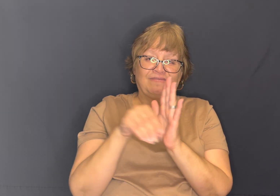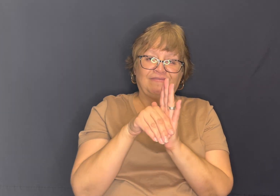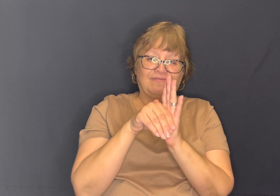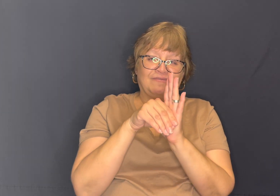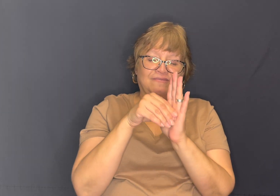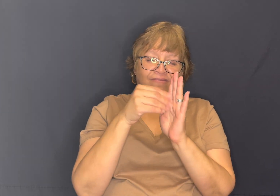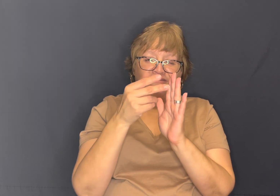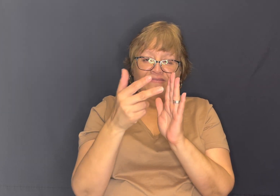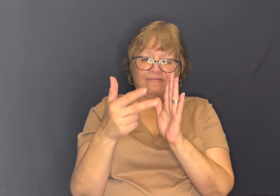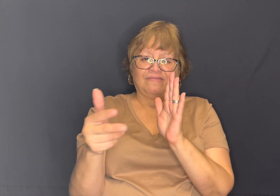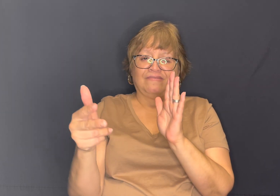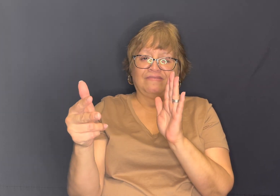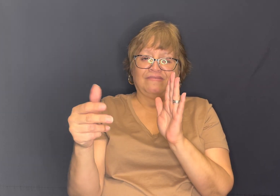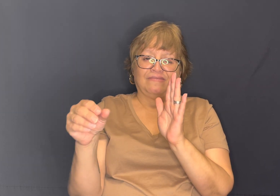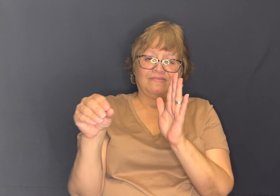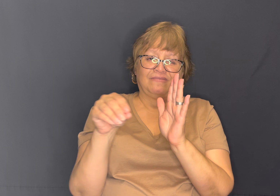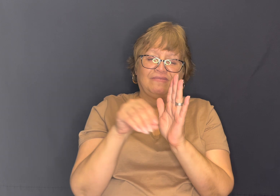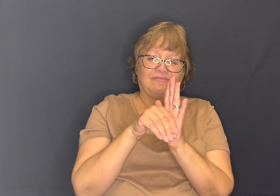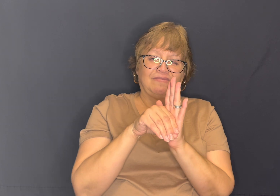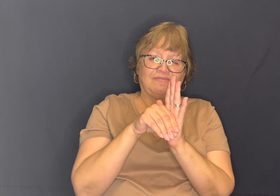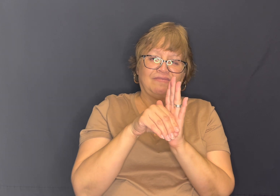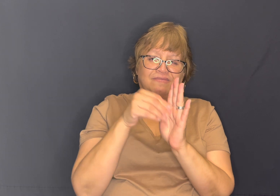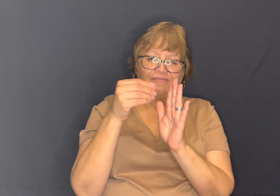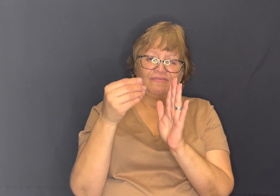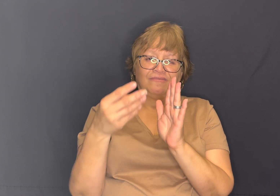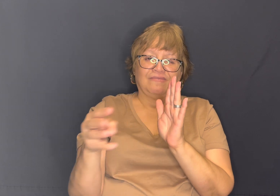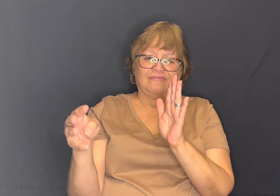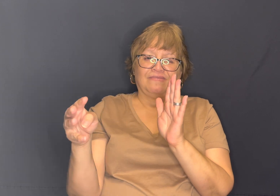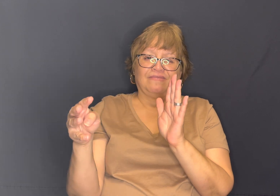2, 3, 4,